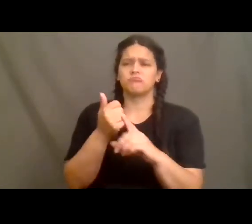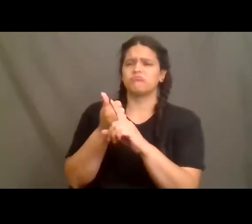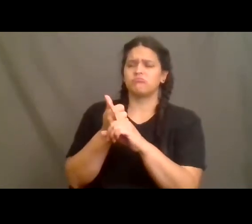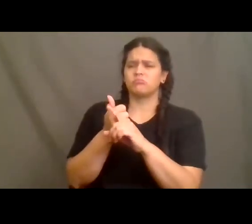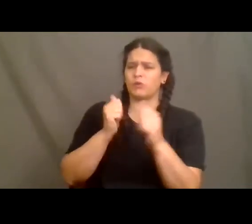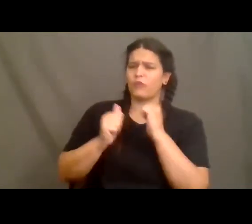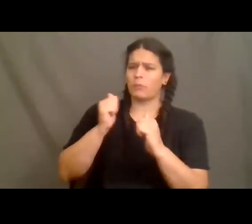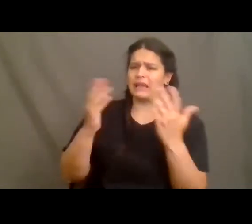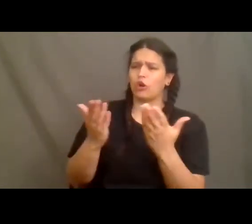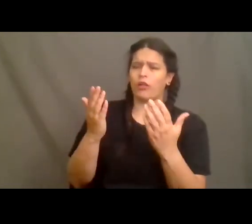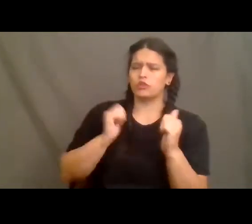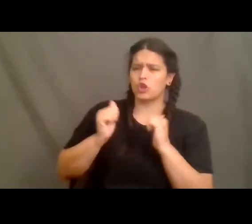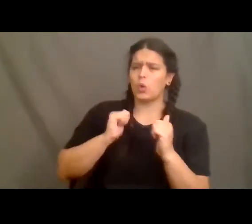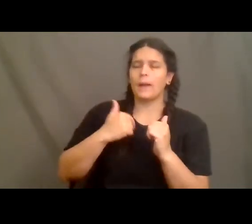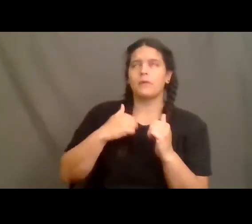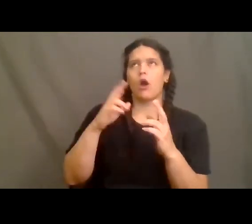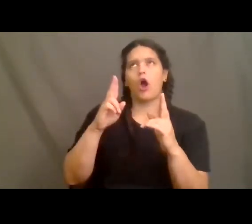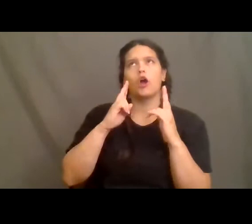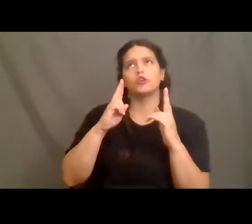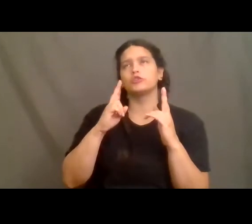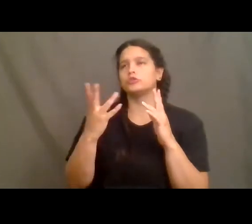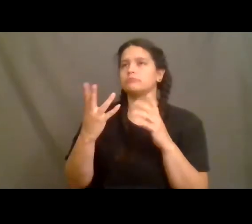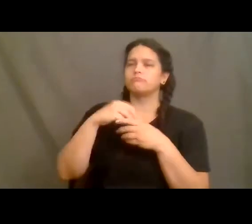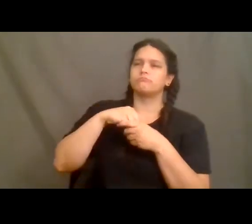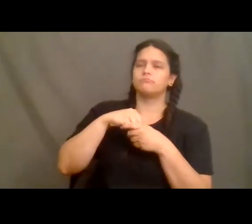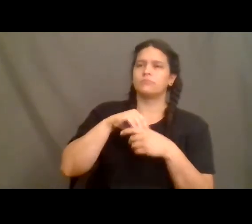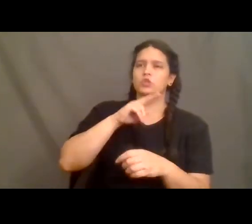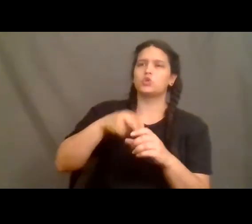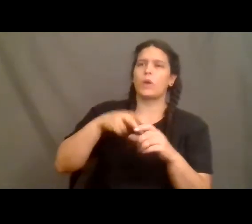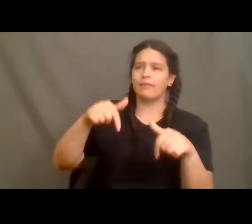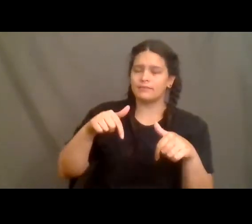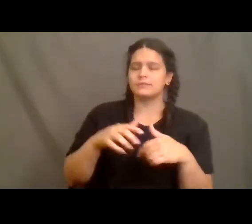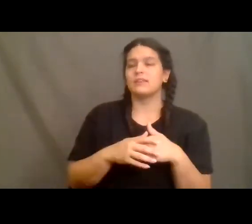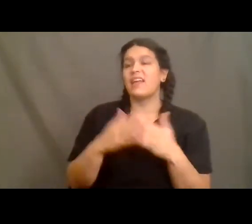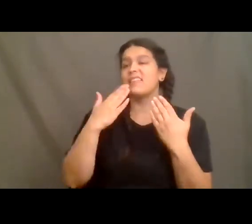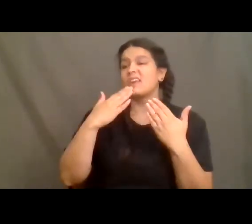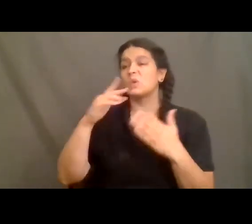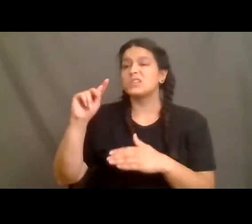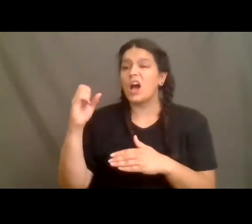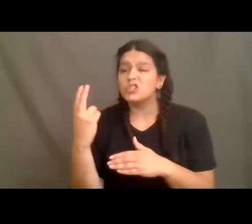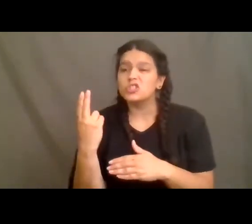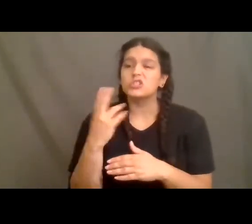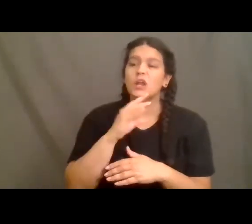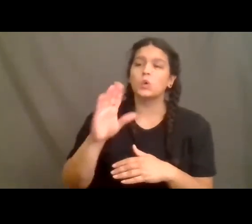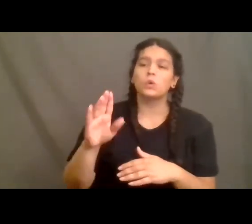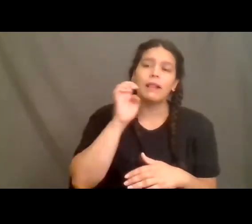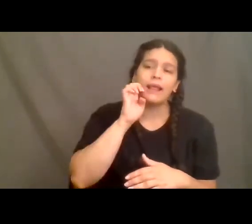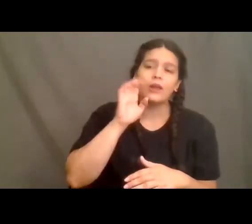I'm very honored to be a part of it. And so thank you, Tosh, and to your partner as well for having